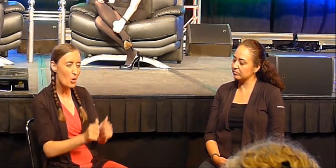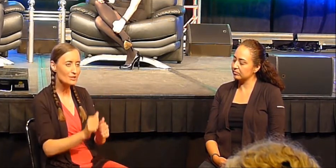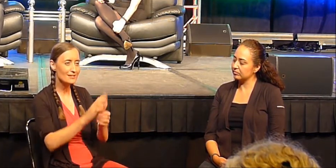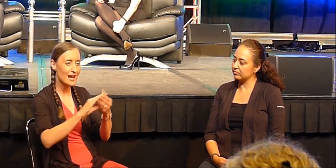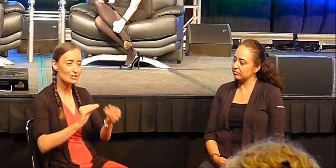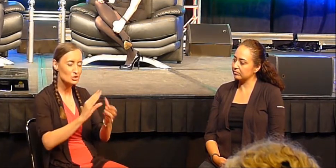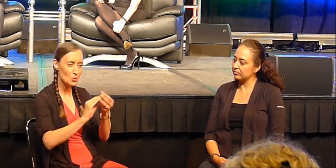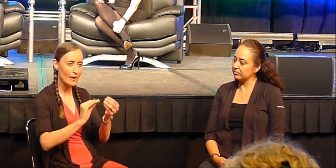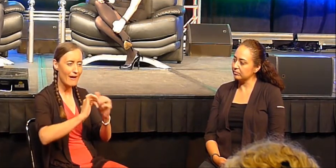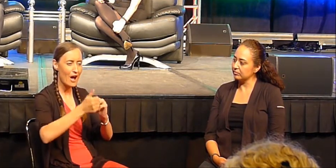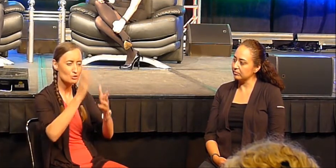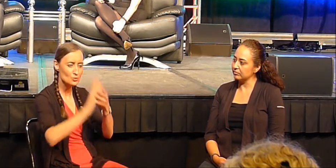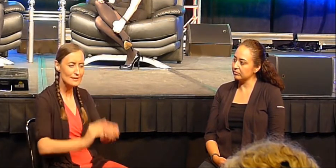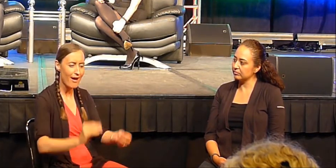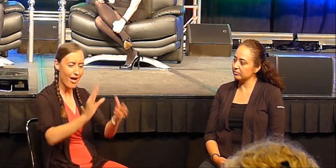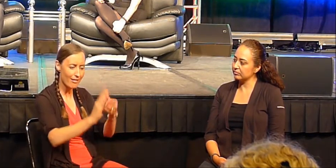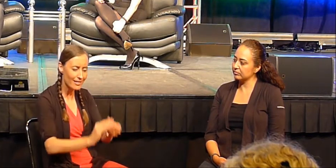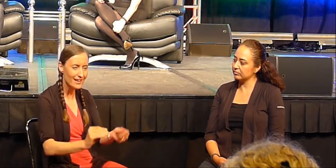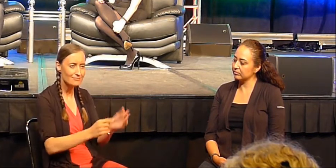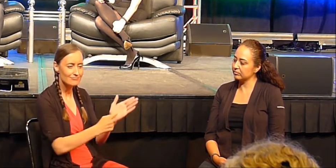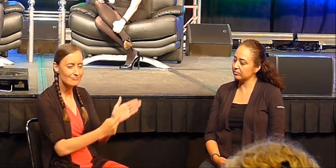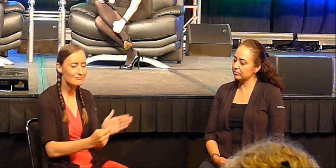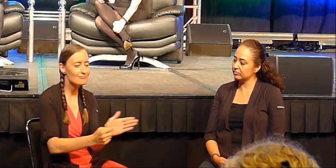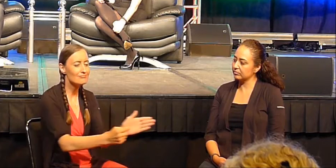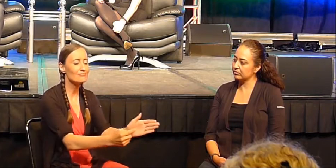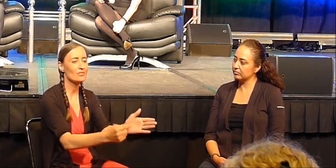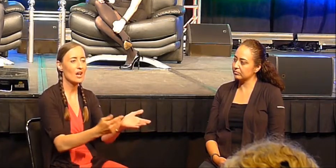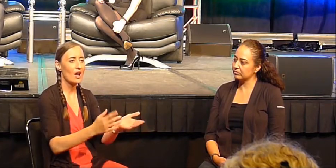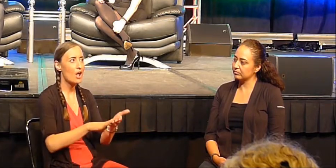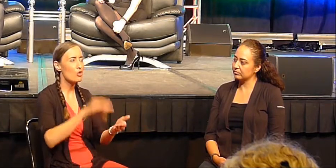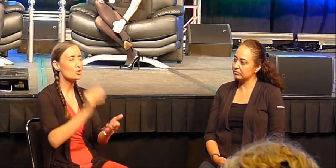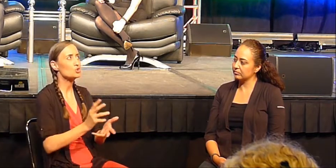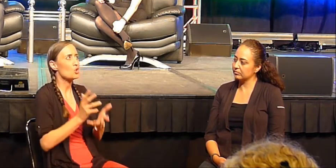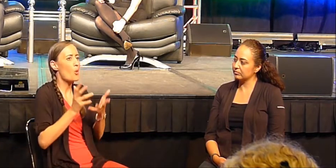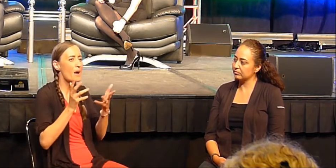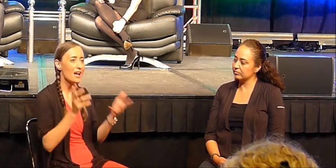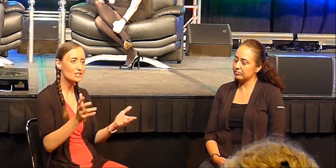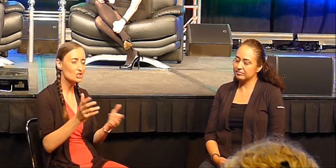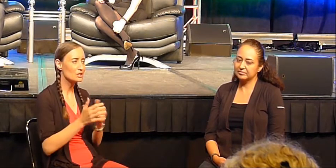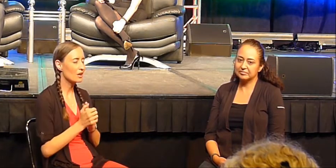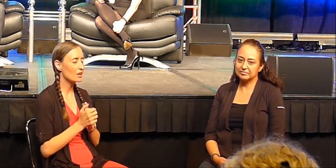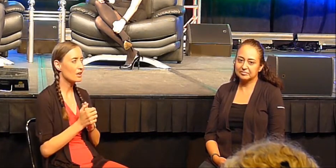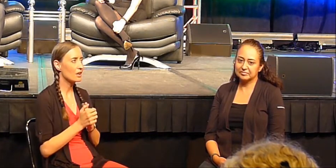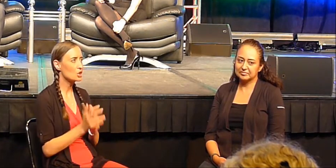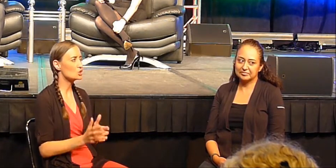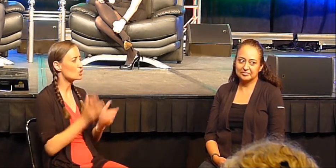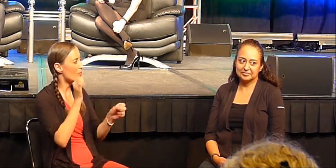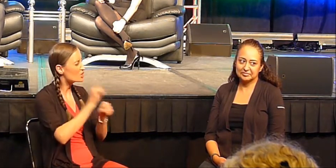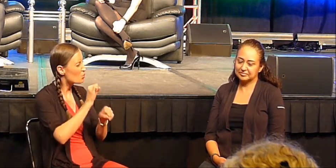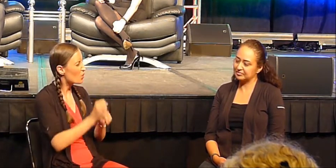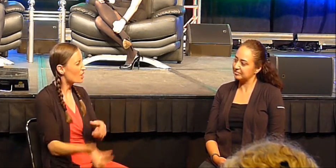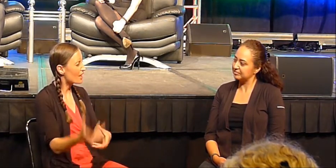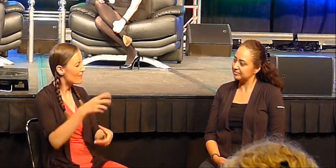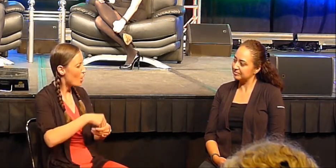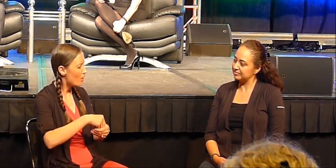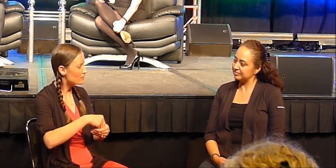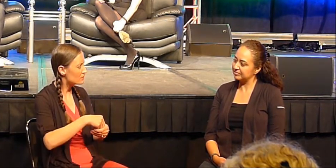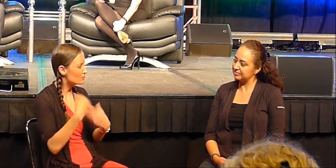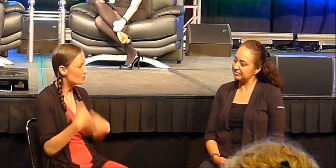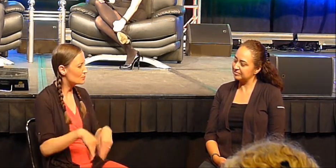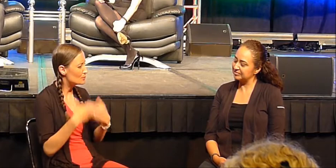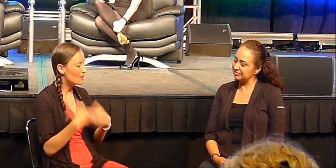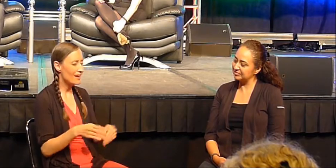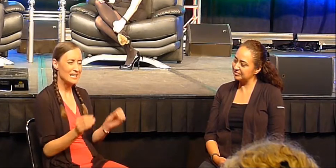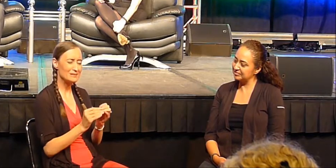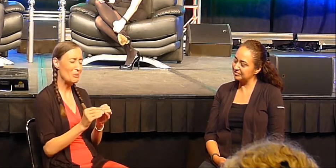And it was a beautiful journey for me. I learned so much. There's so much work involved in writing a book. It's more than